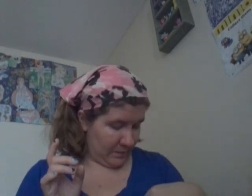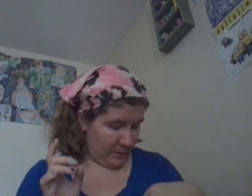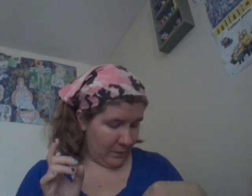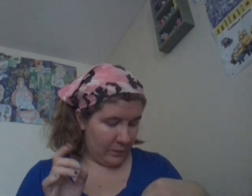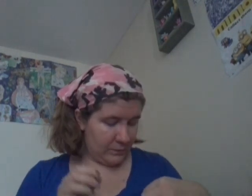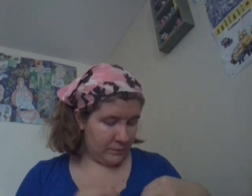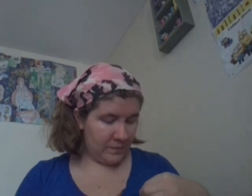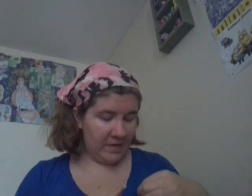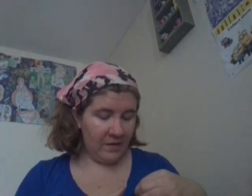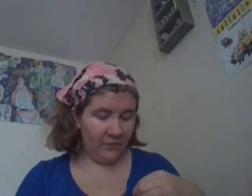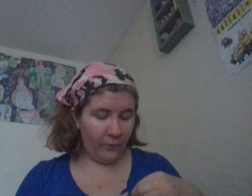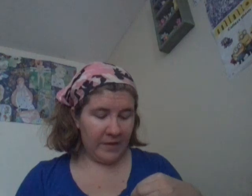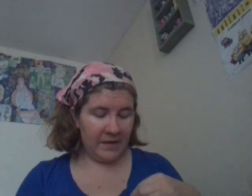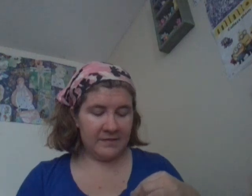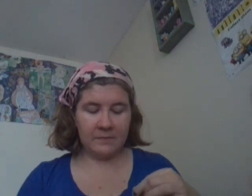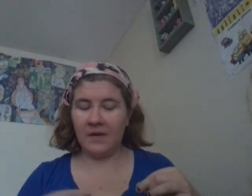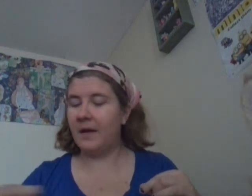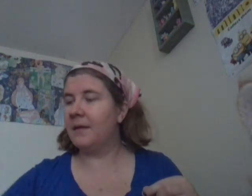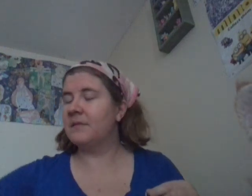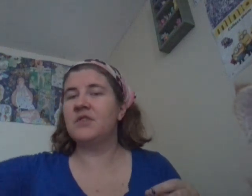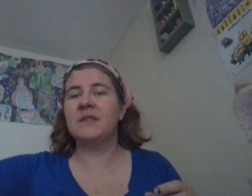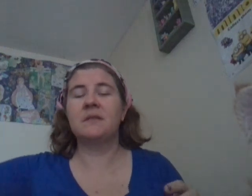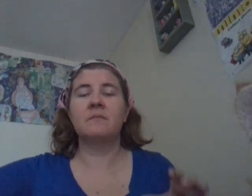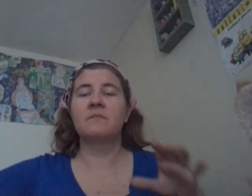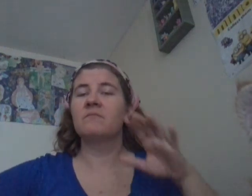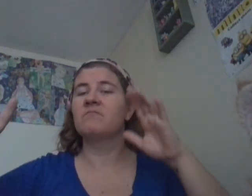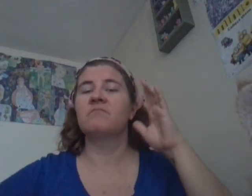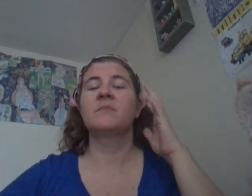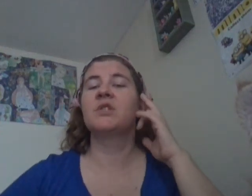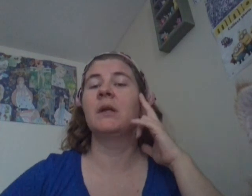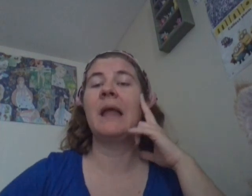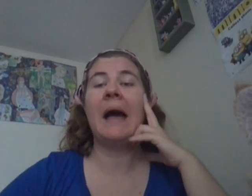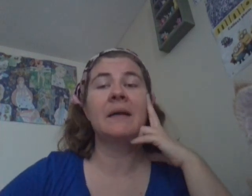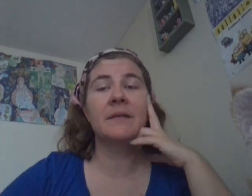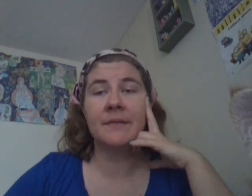So, if we need some time to just chillax,